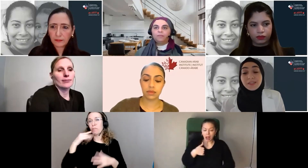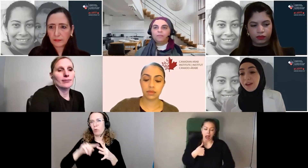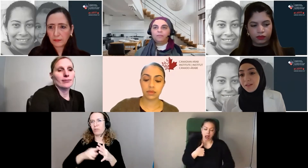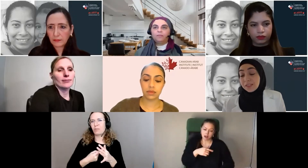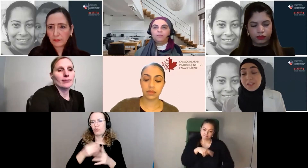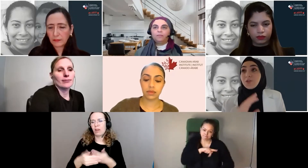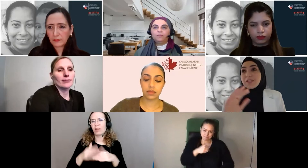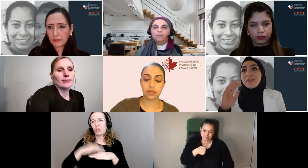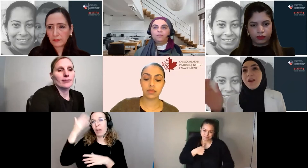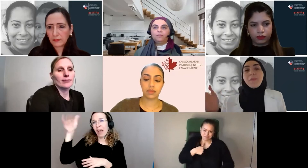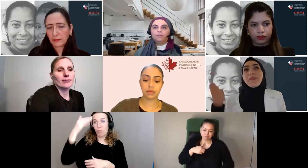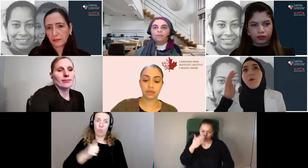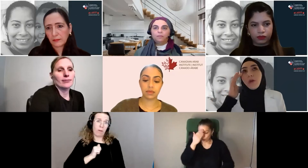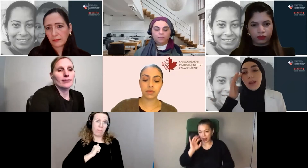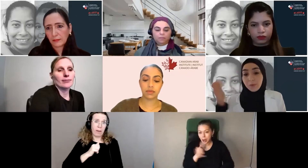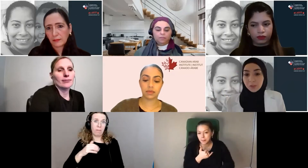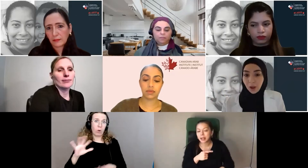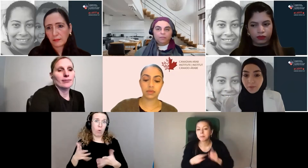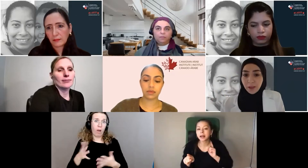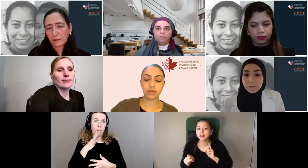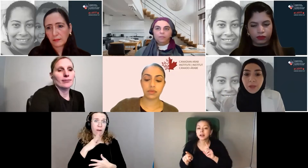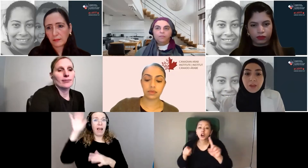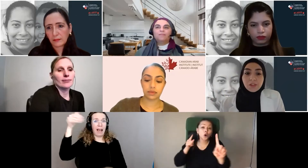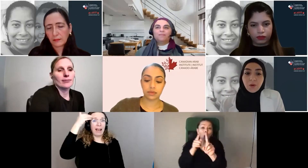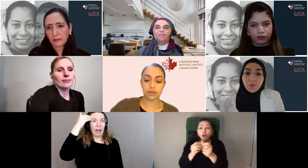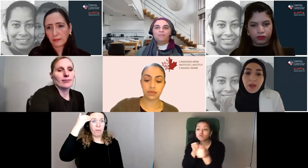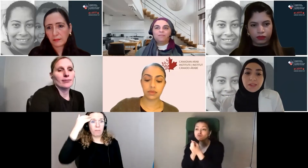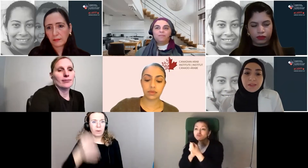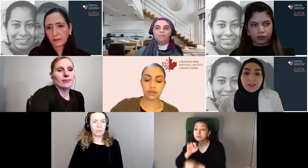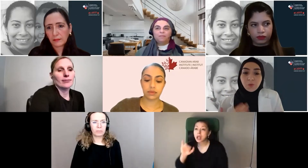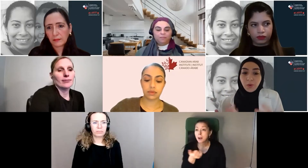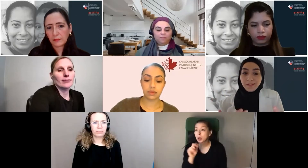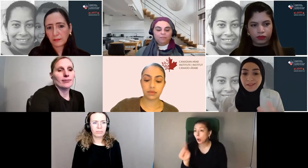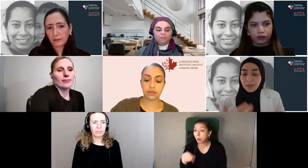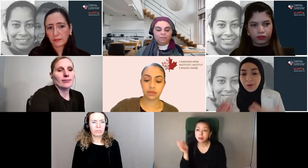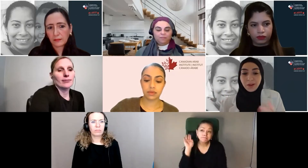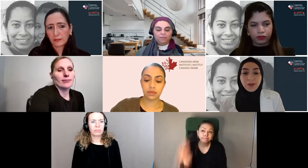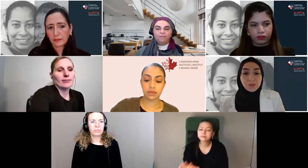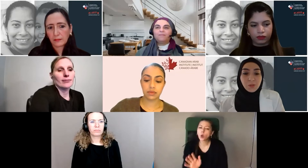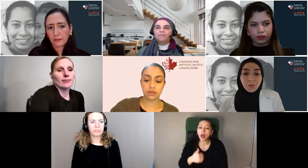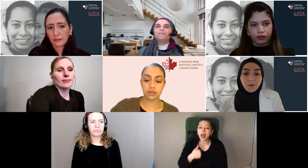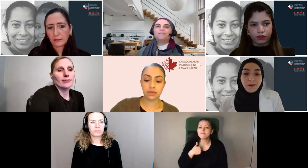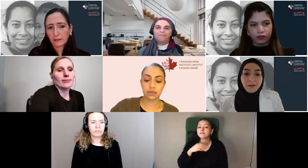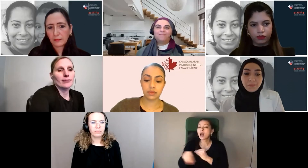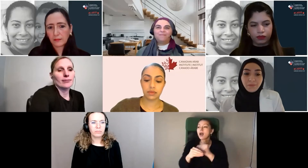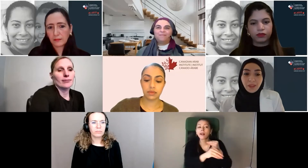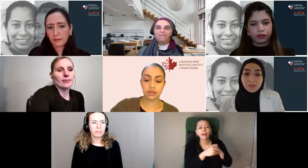but it's not just the Arabic that we're aiming to have. So that's where I want